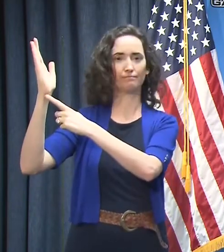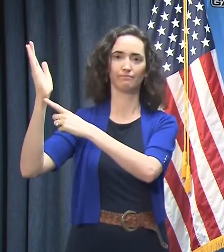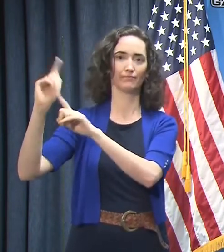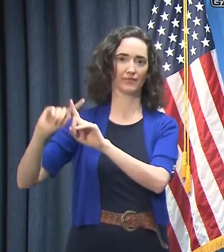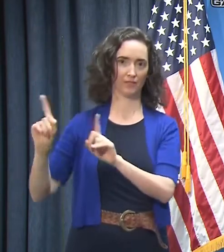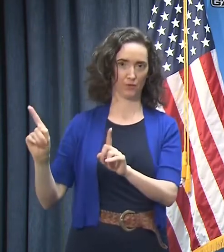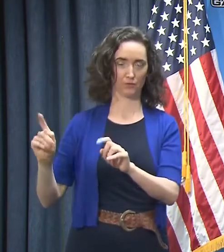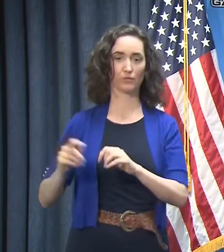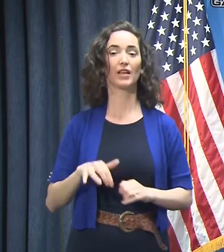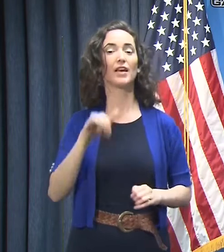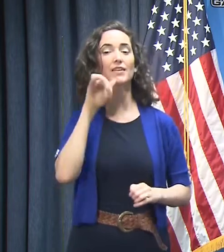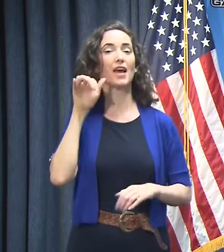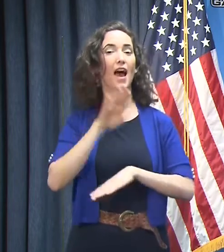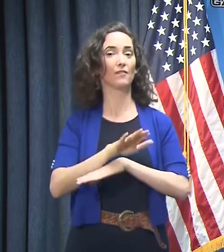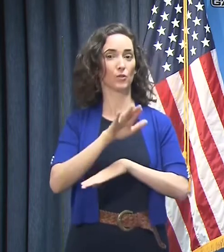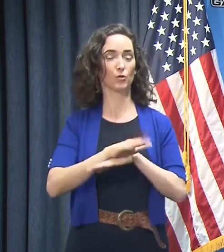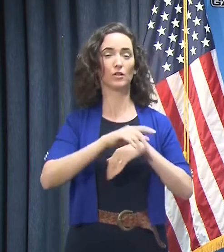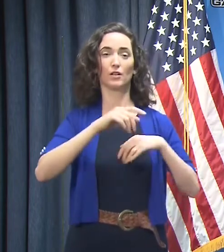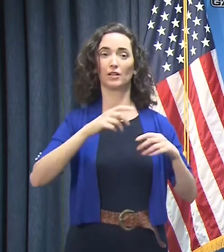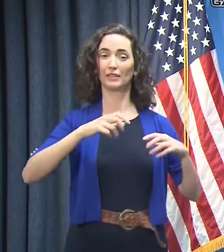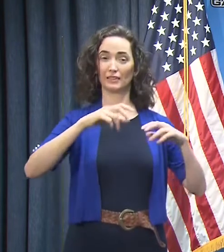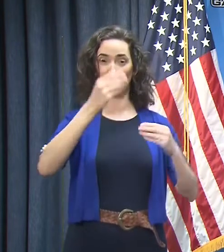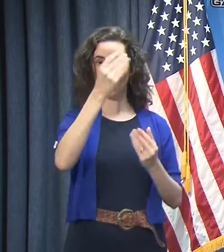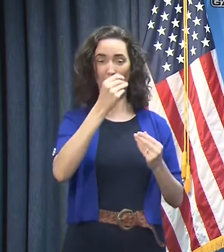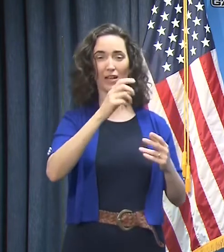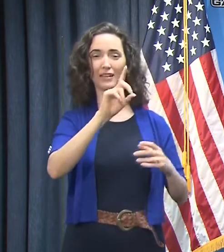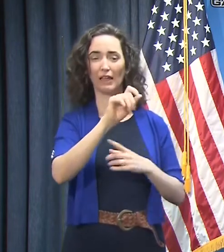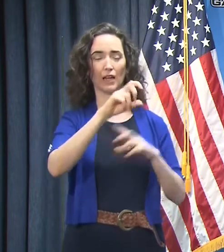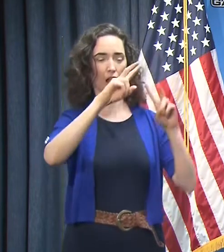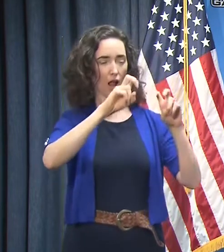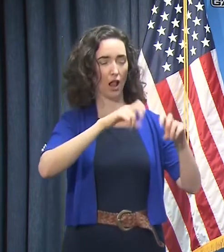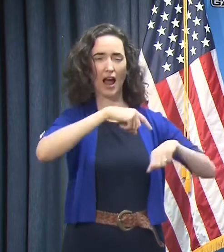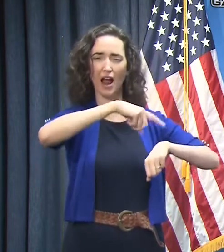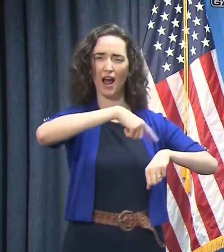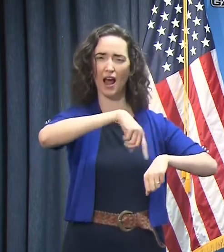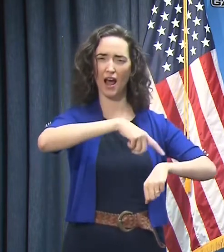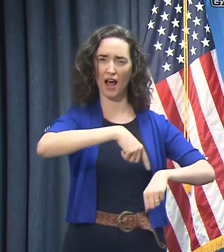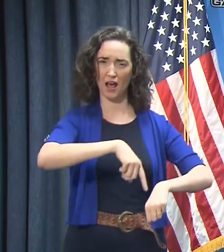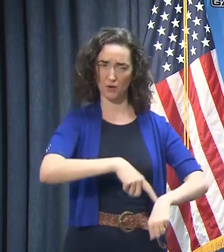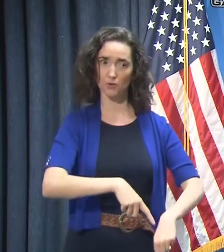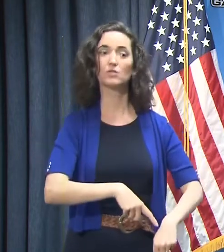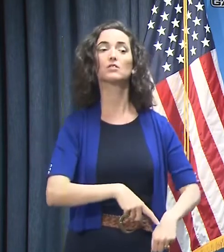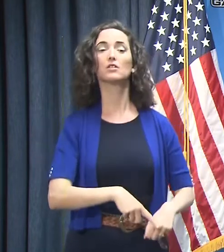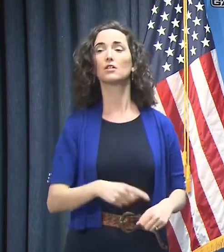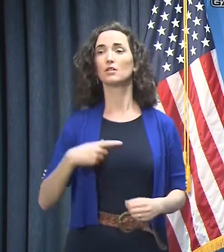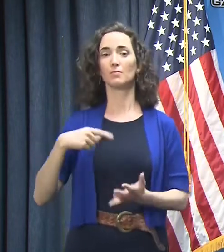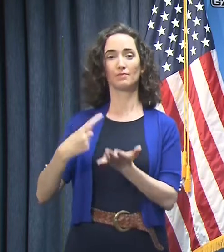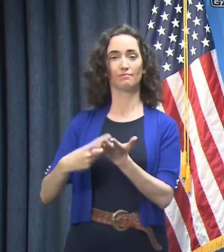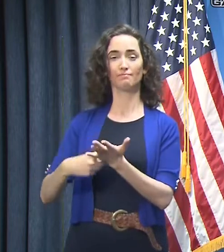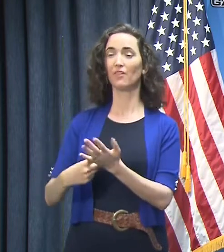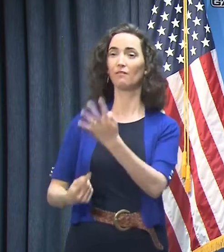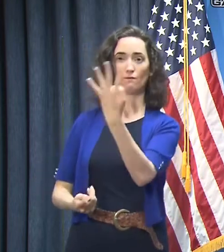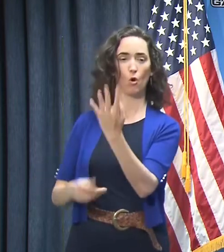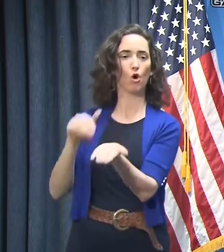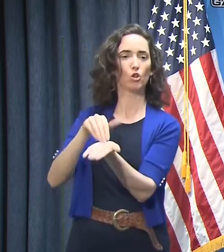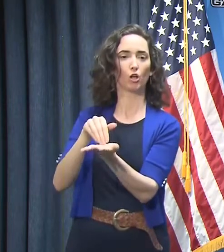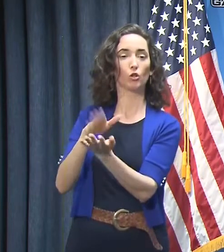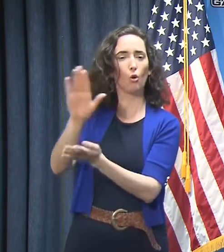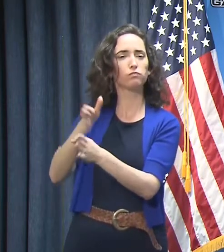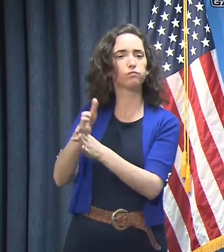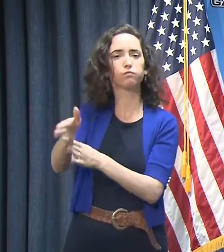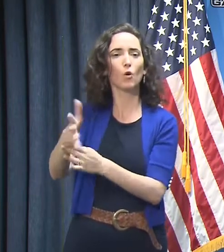hours looking at all of the data, and I spoke with 4 different epidemiologists from across the